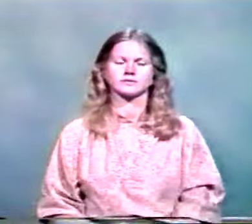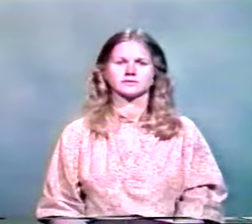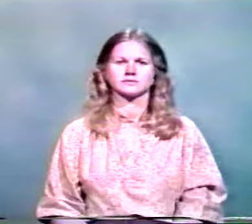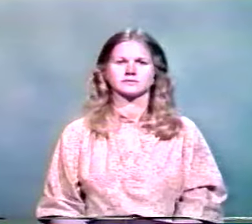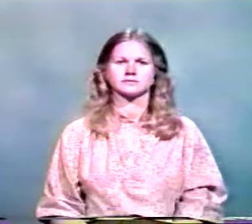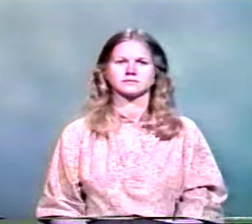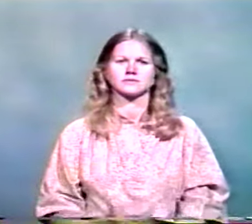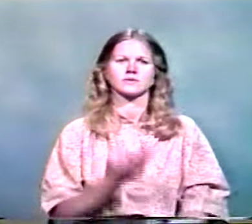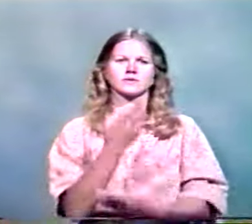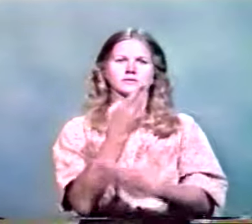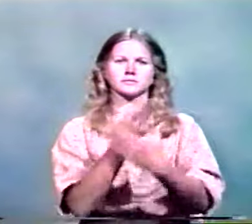Both.